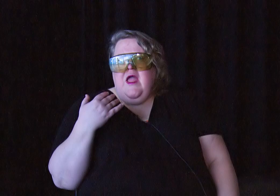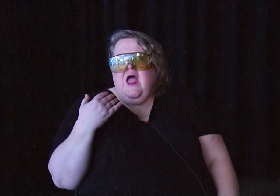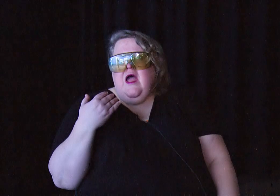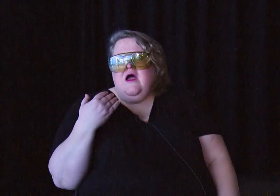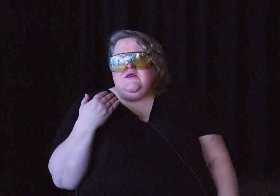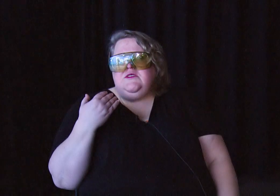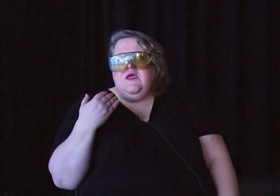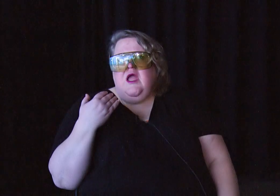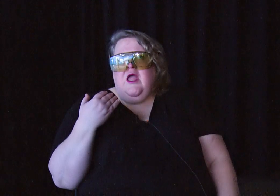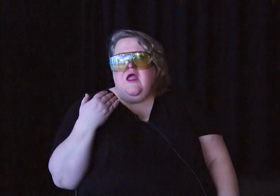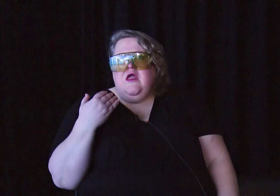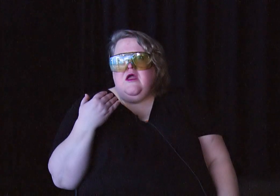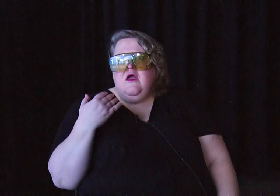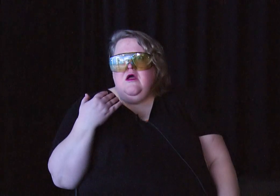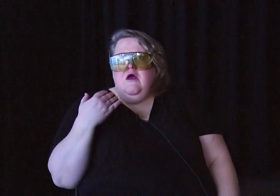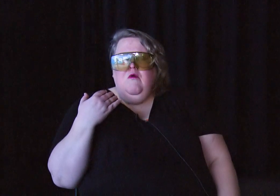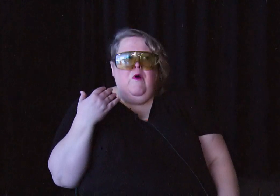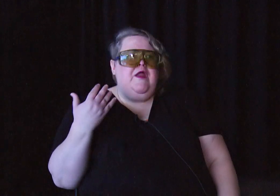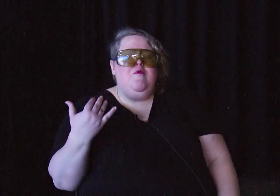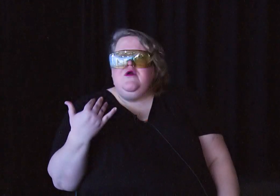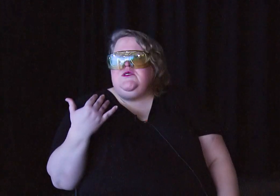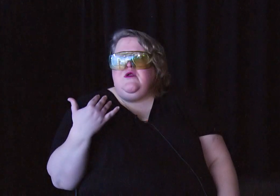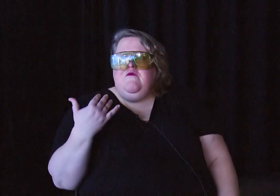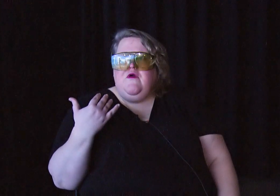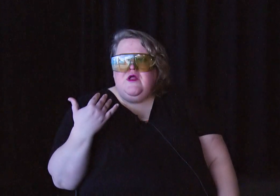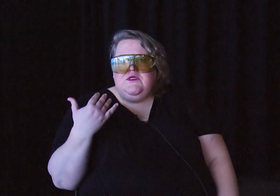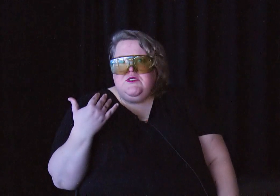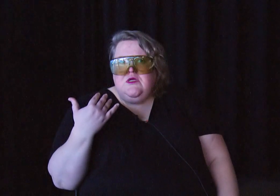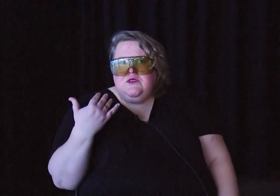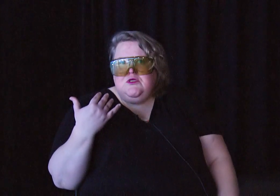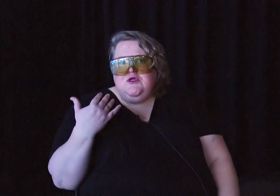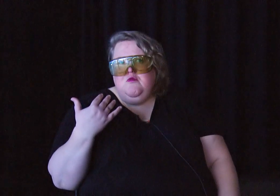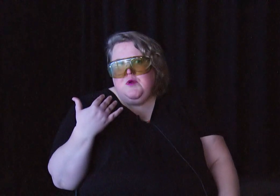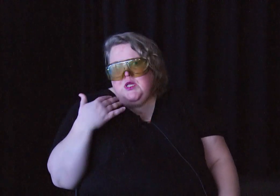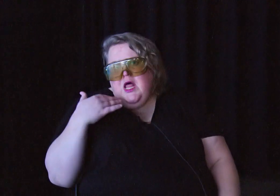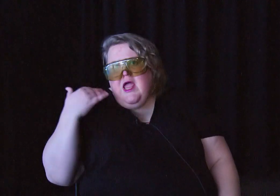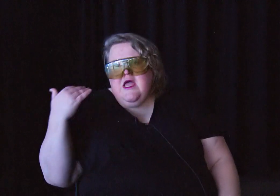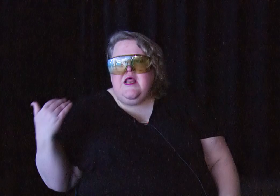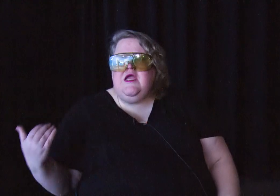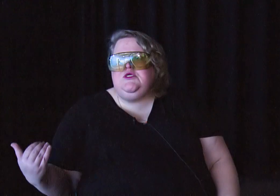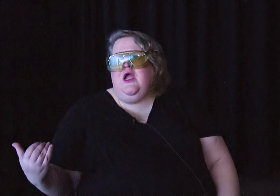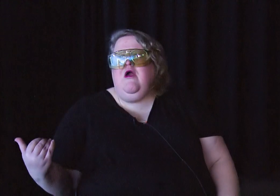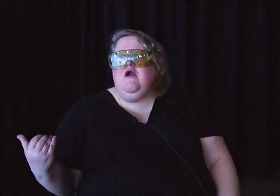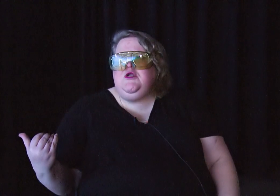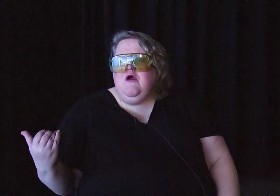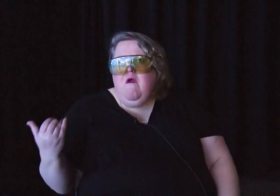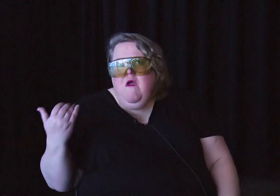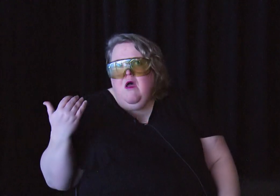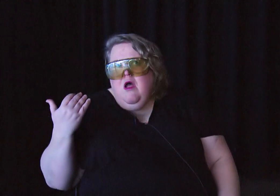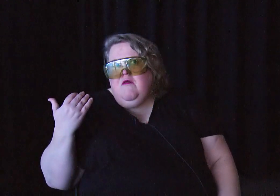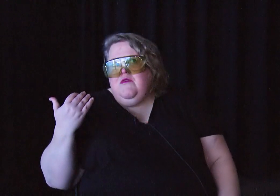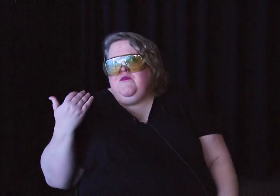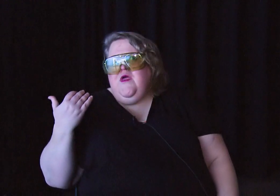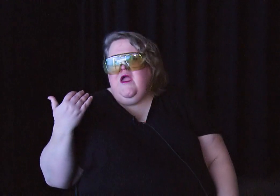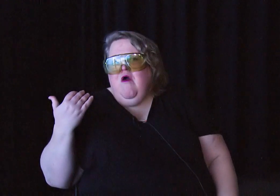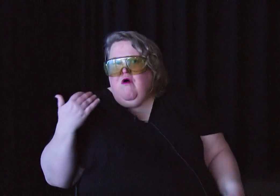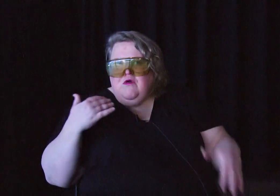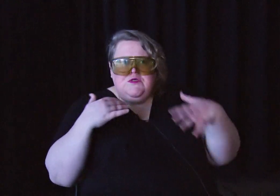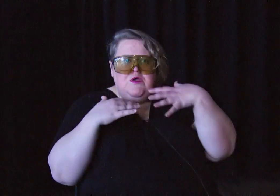ask a white person, for instance, to play an Asian character. They also,